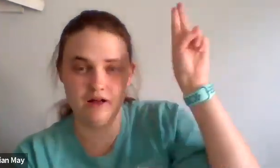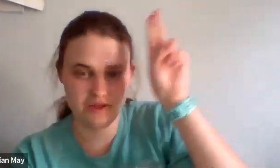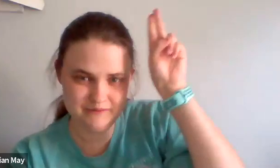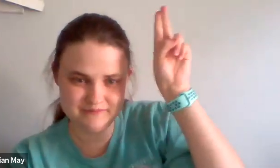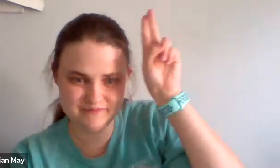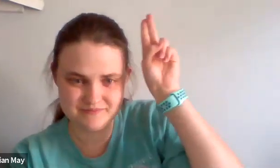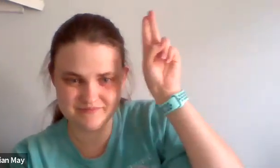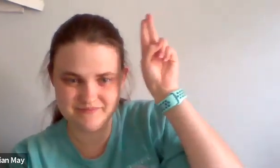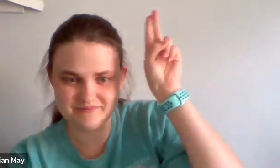Uncle.